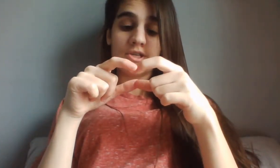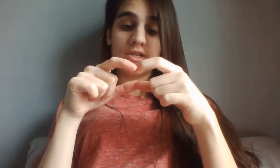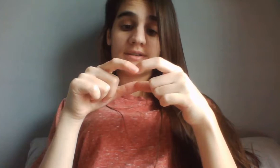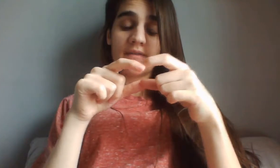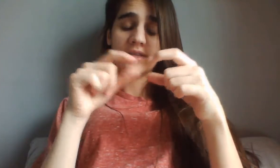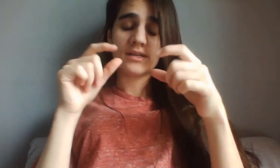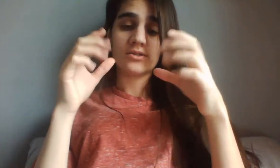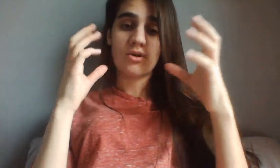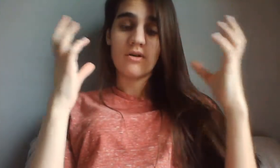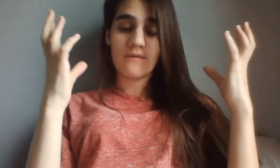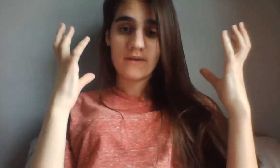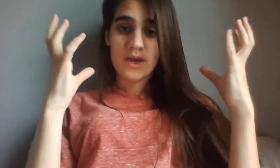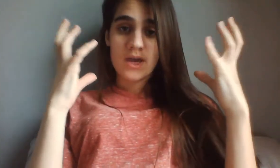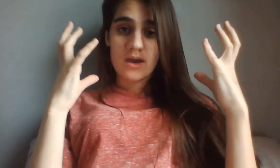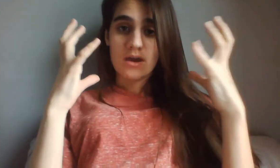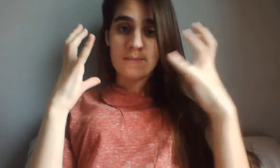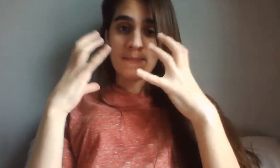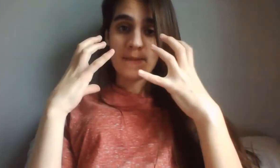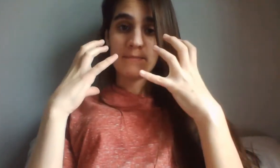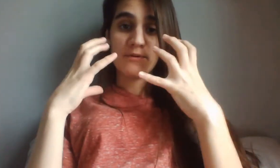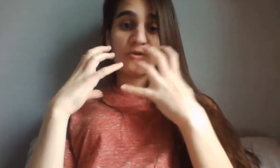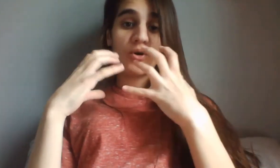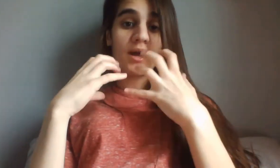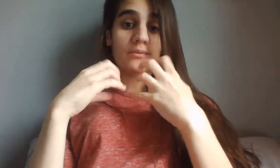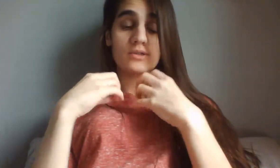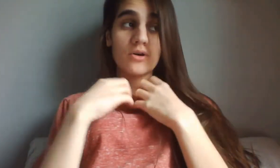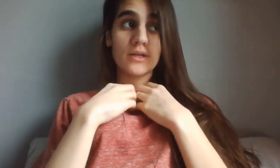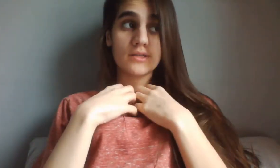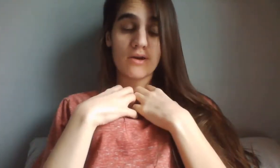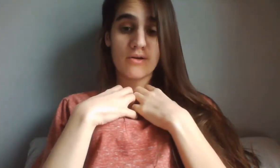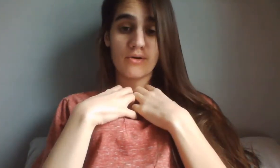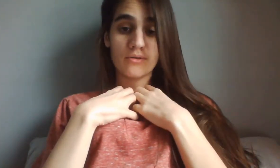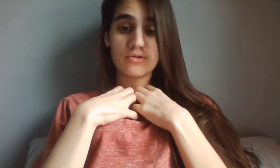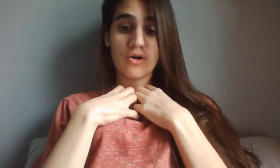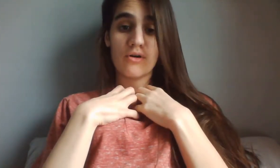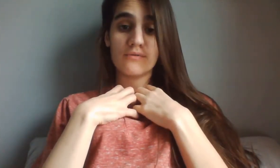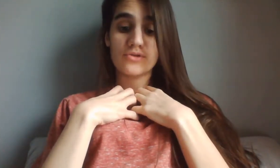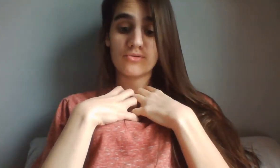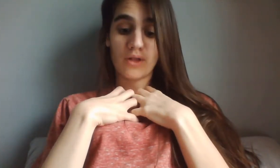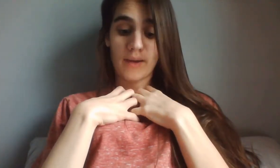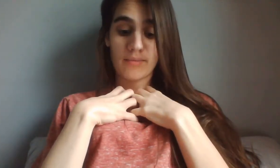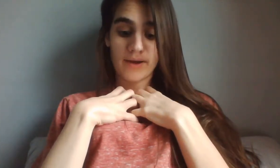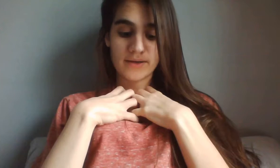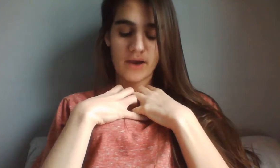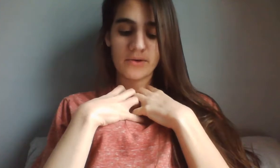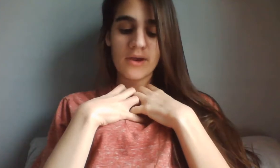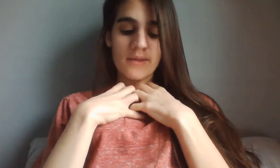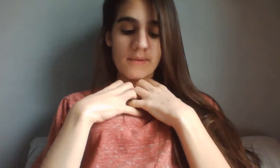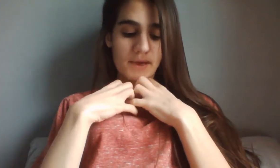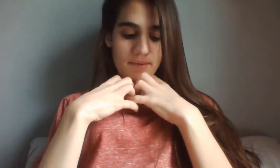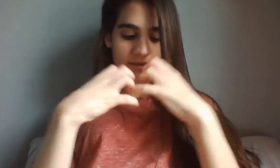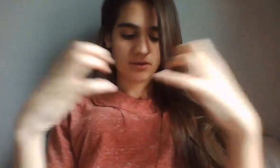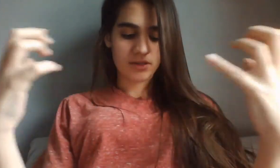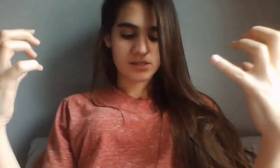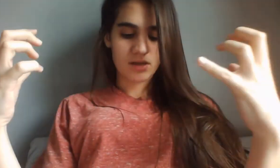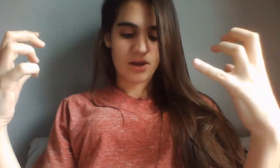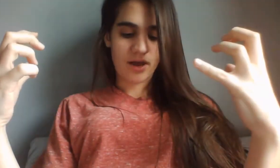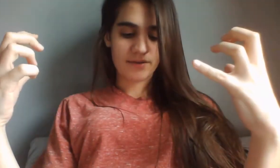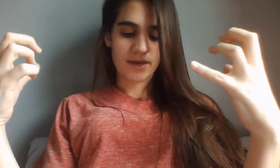she's having this sort of beforehand was all internal sort of like breakdown, but he made it all external. I think it was